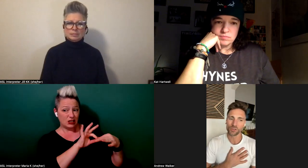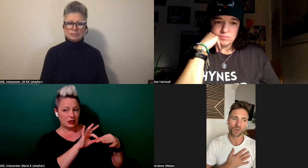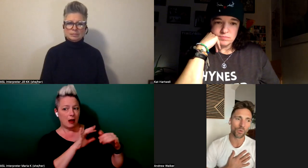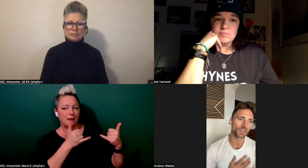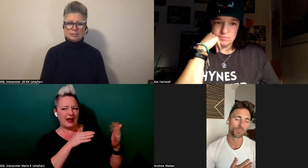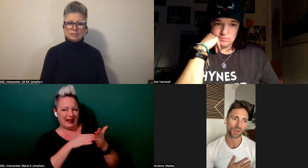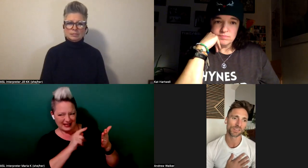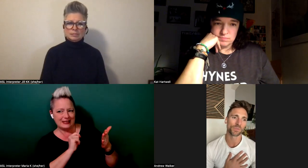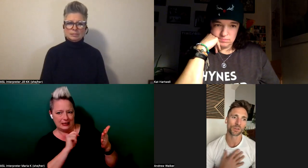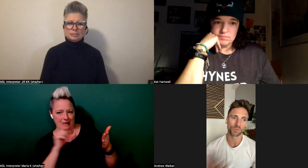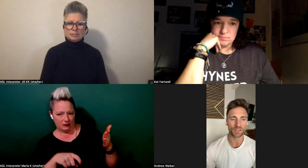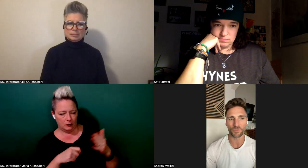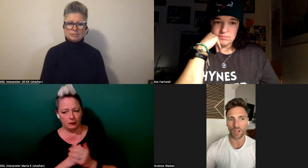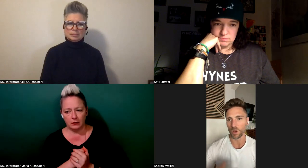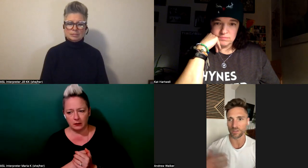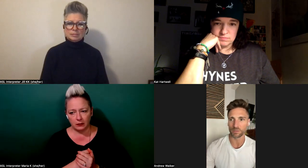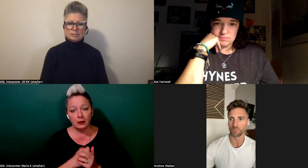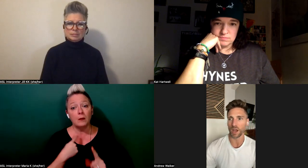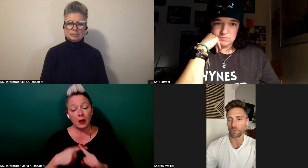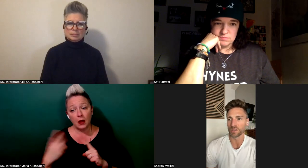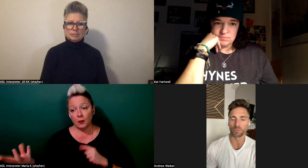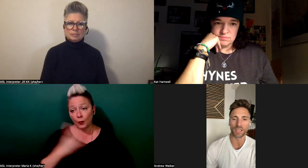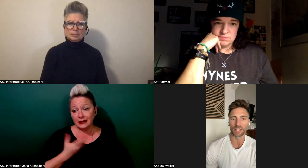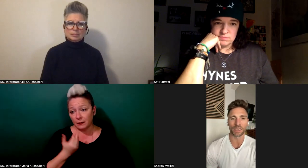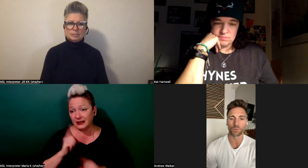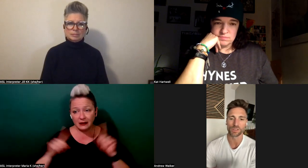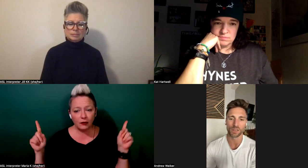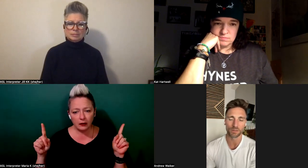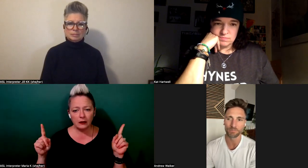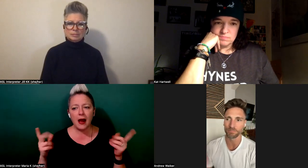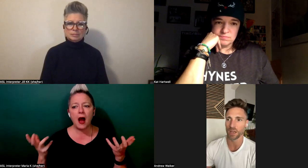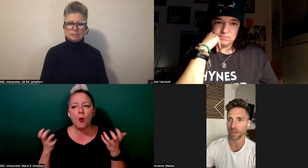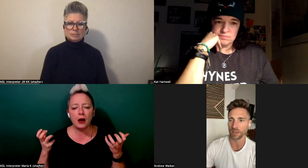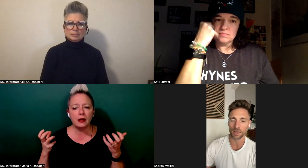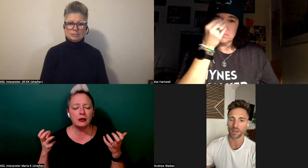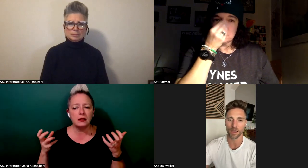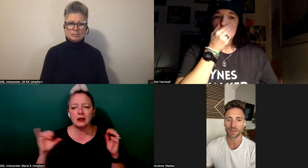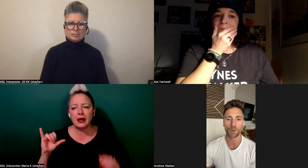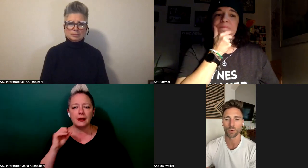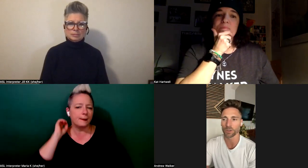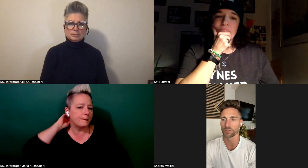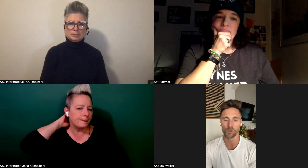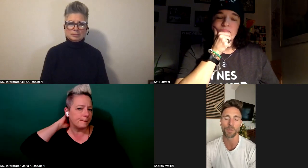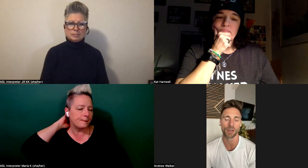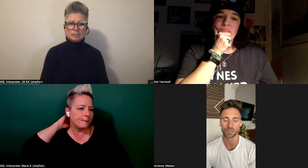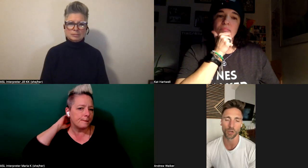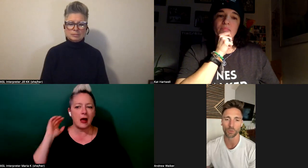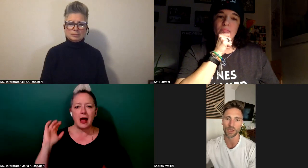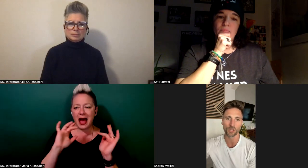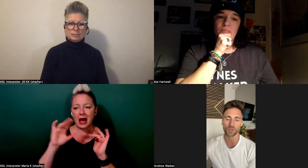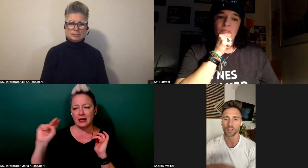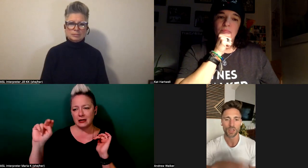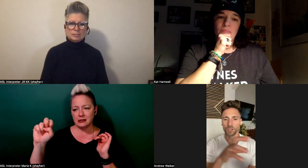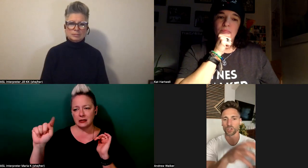And I wanted to bring something completely different. I wanted to play it like it was a a network drama. You